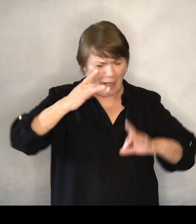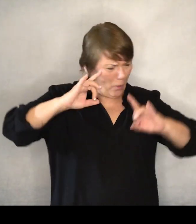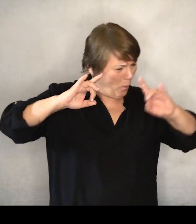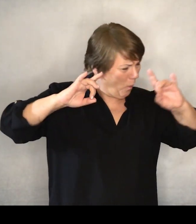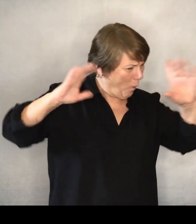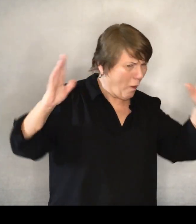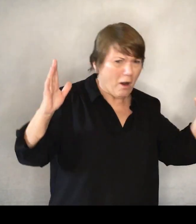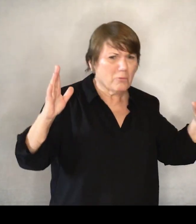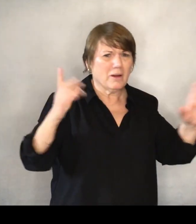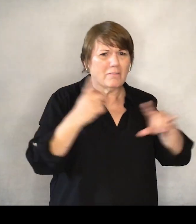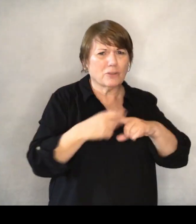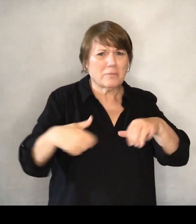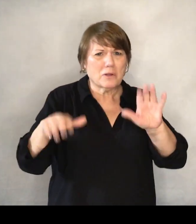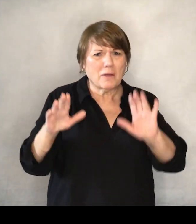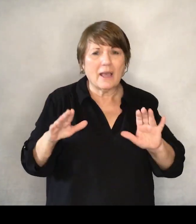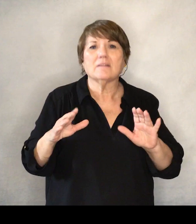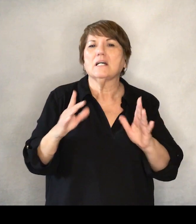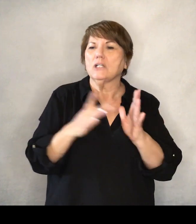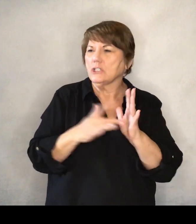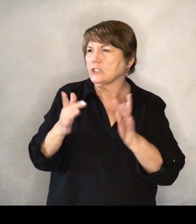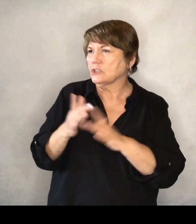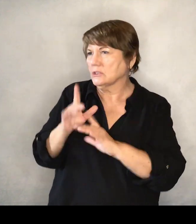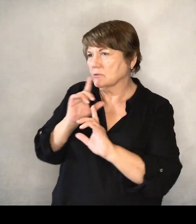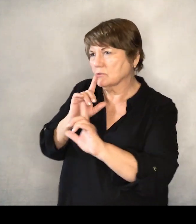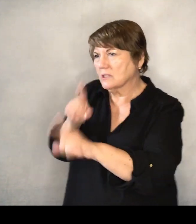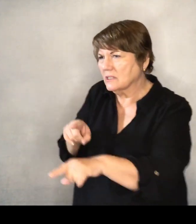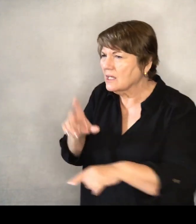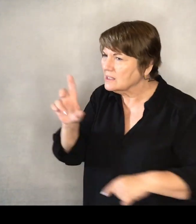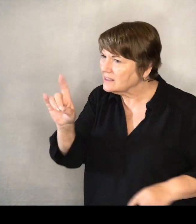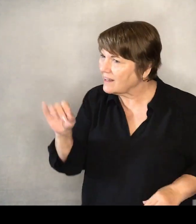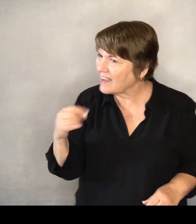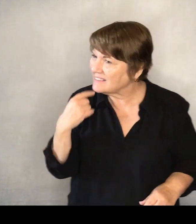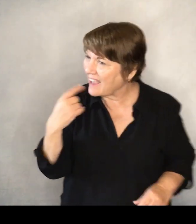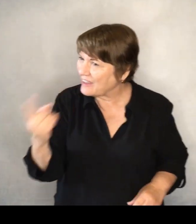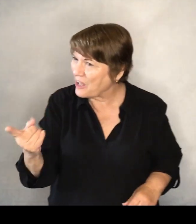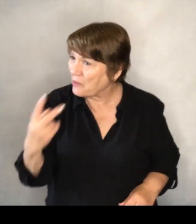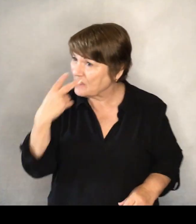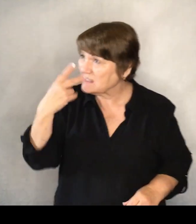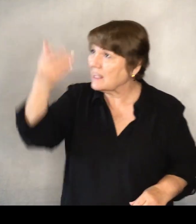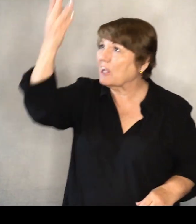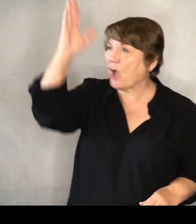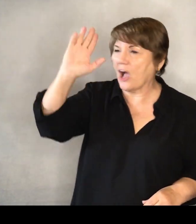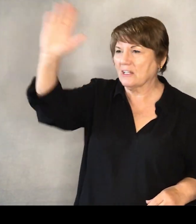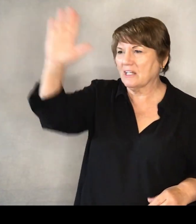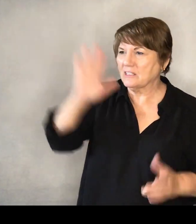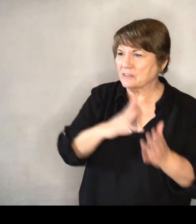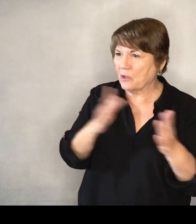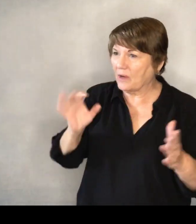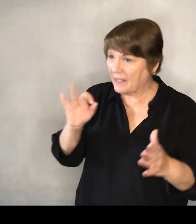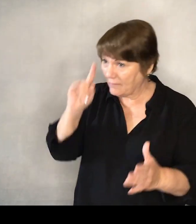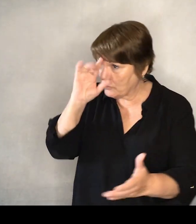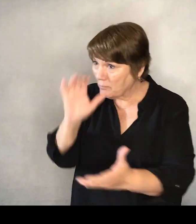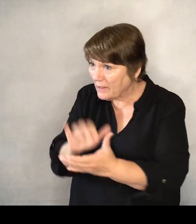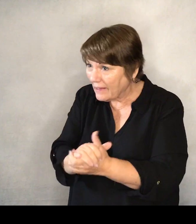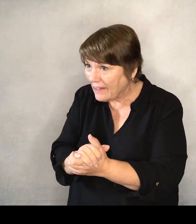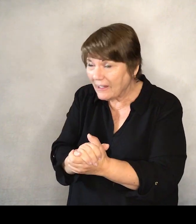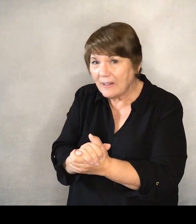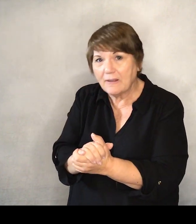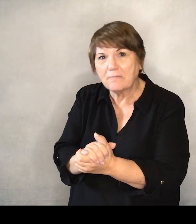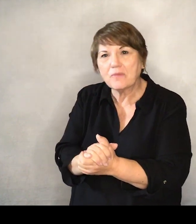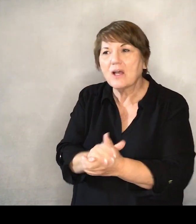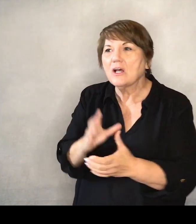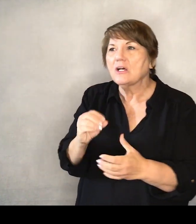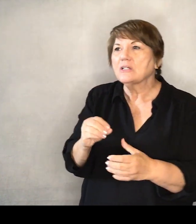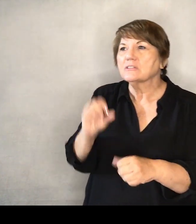be terrible." Jesus responded, "Didn't I tell you you would see God's glory if you believe?" So